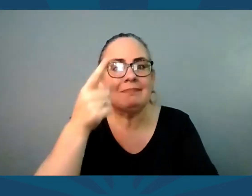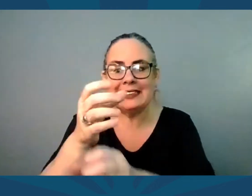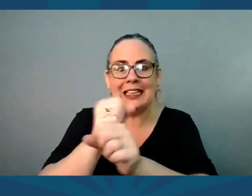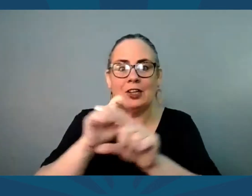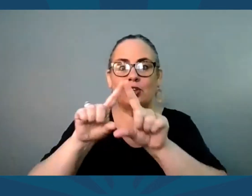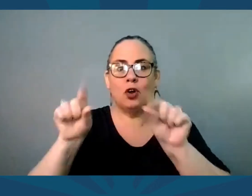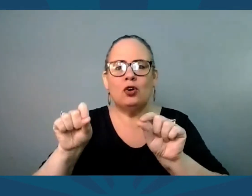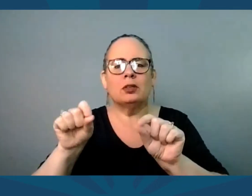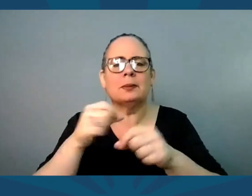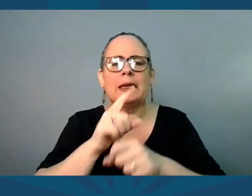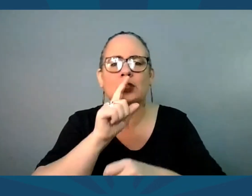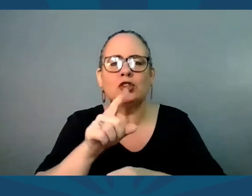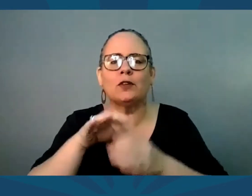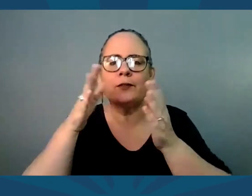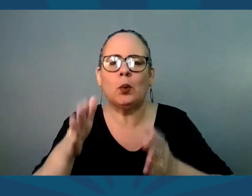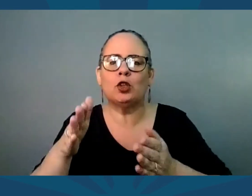register.